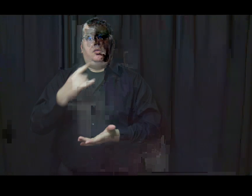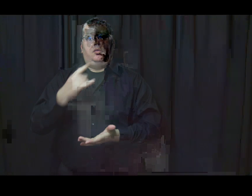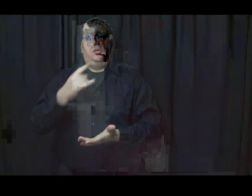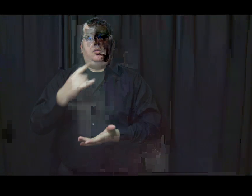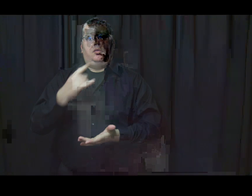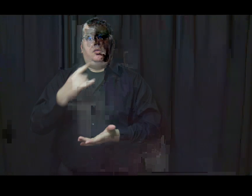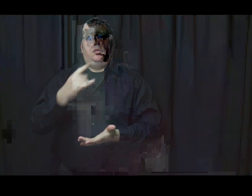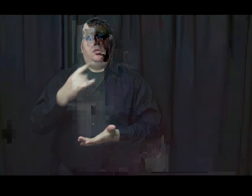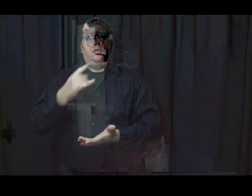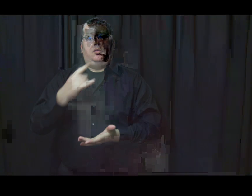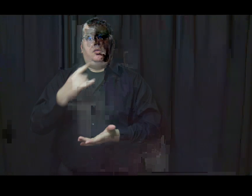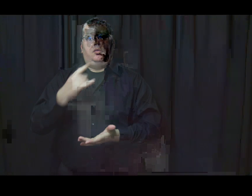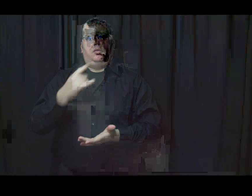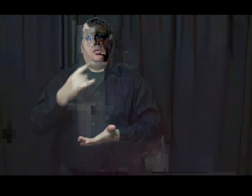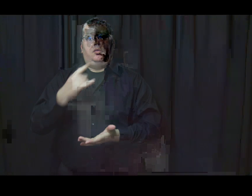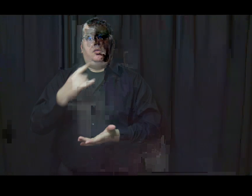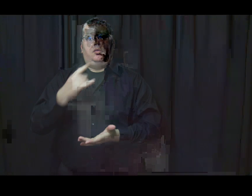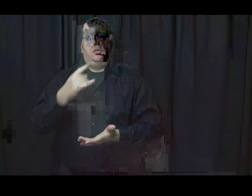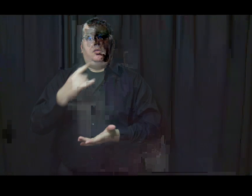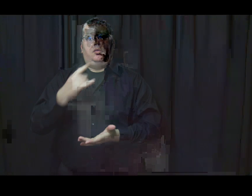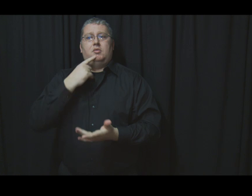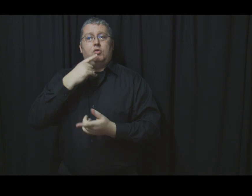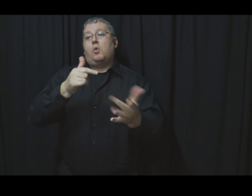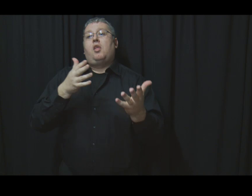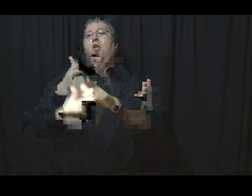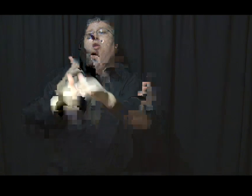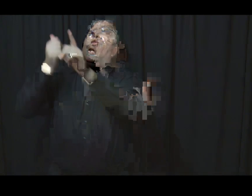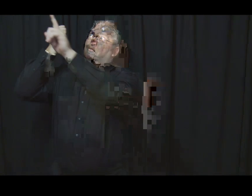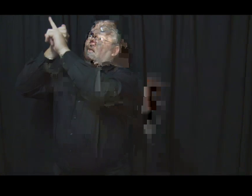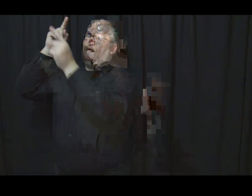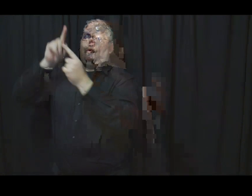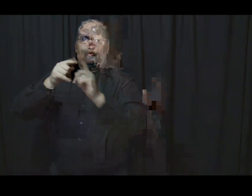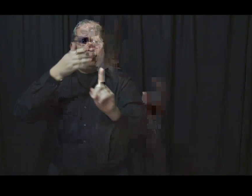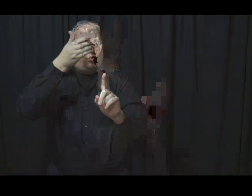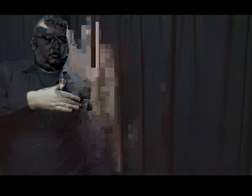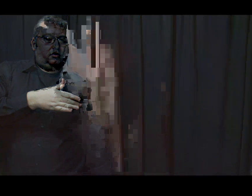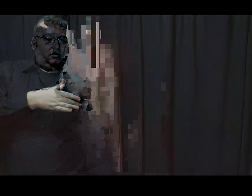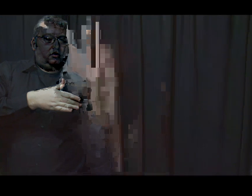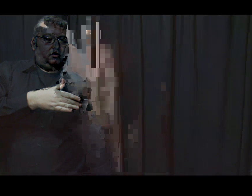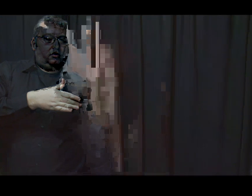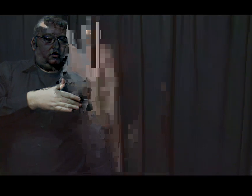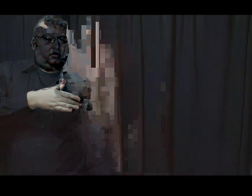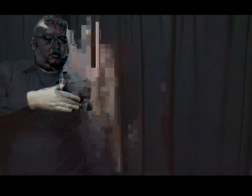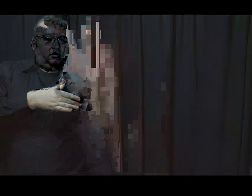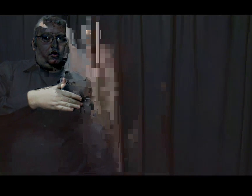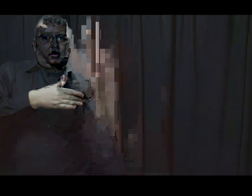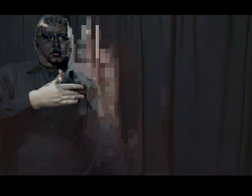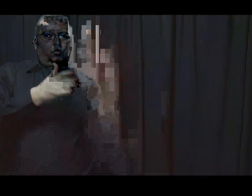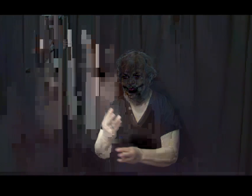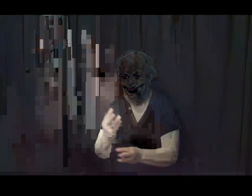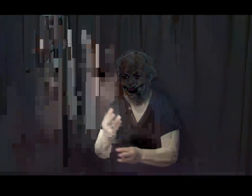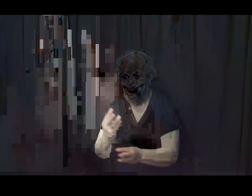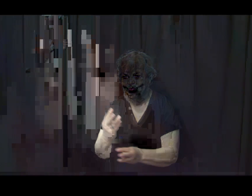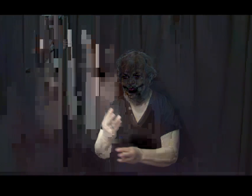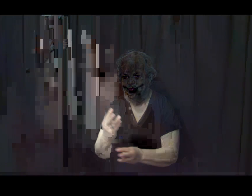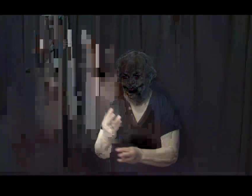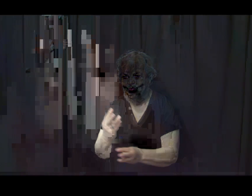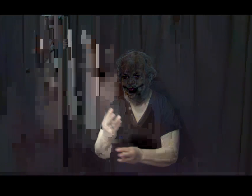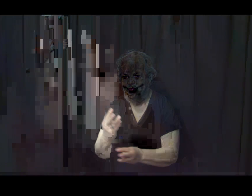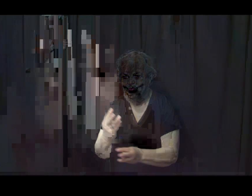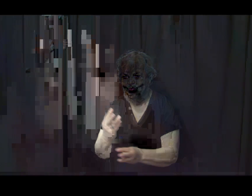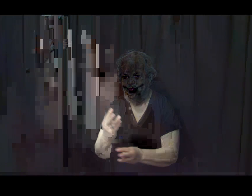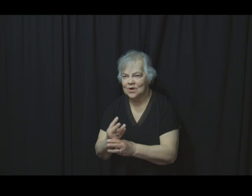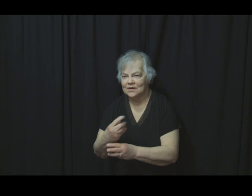languages you can look at. And the Bible says, if you come to God believing that He is, He'll see. Mr. Nye, anything else upon which you... And